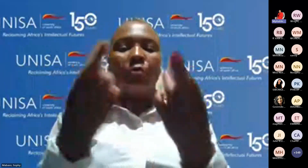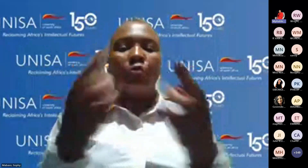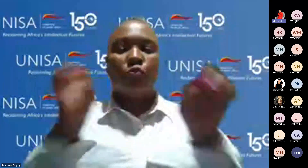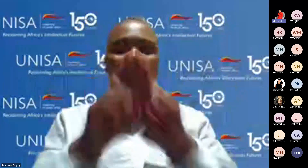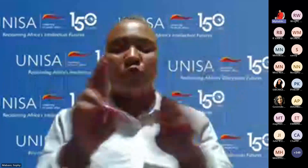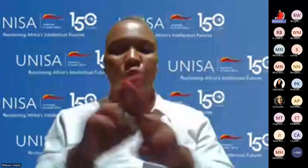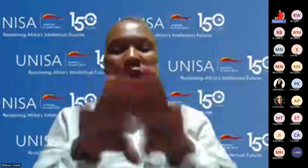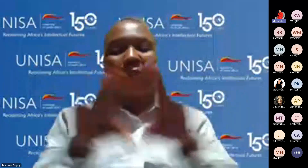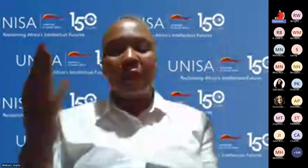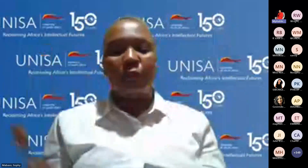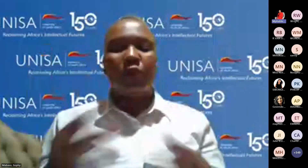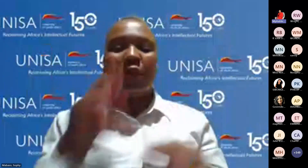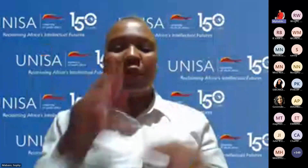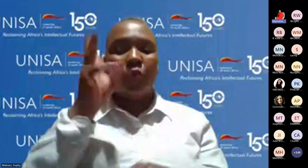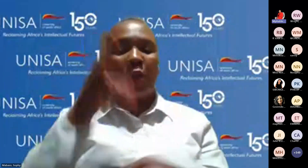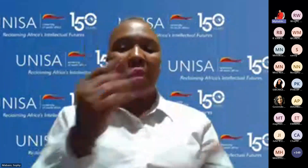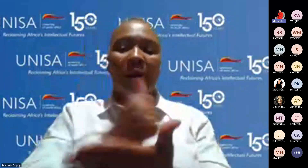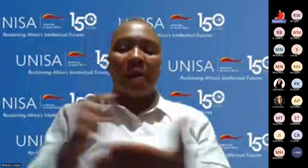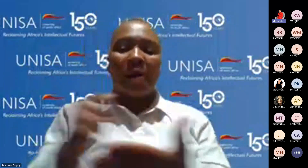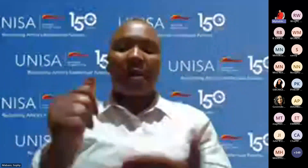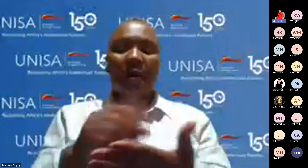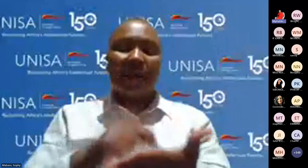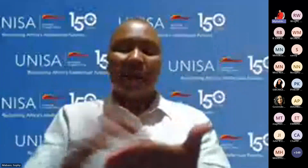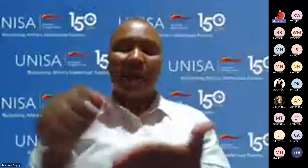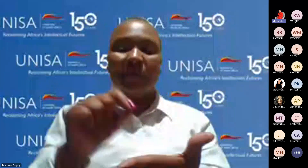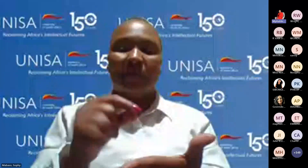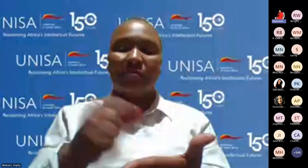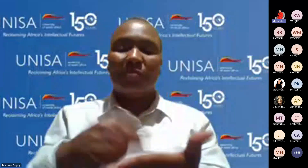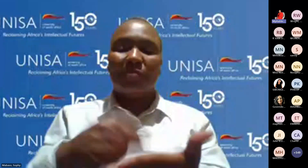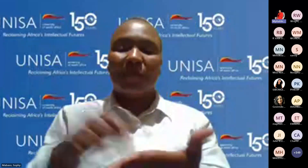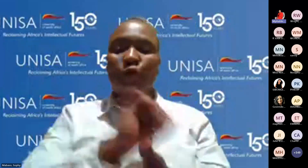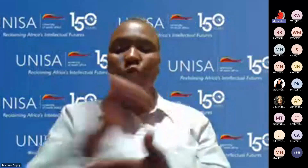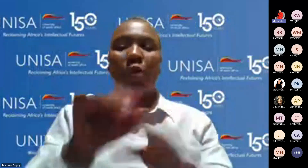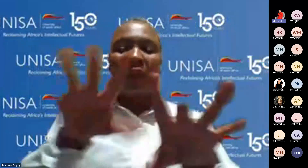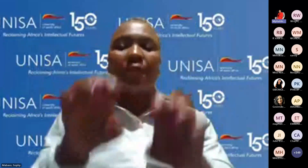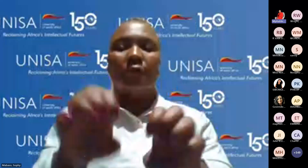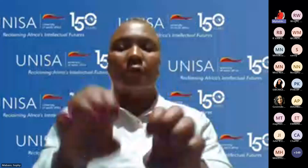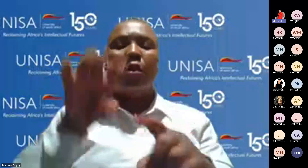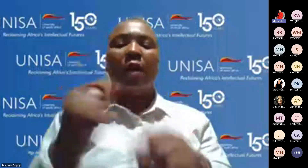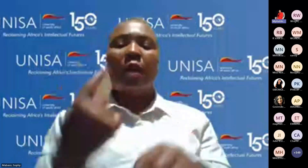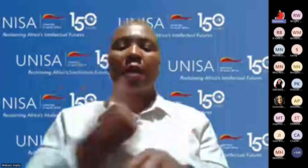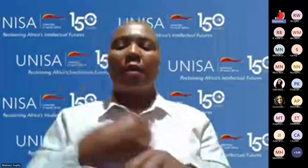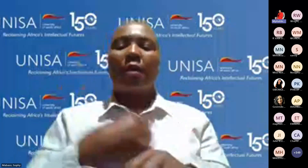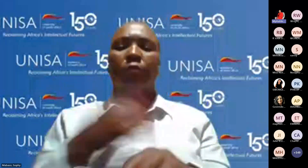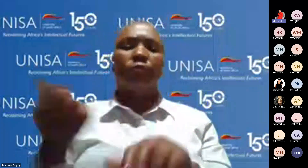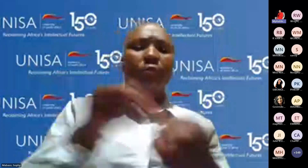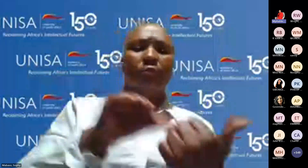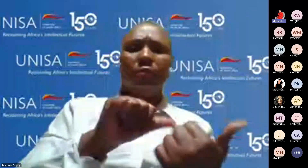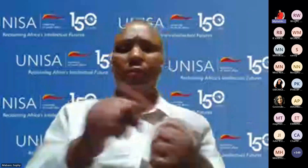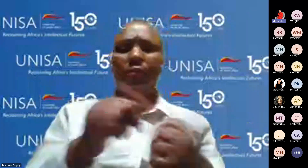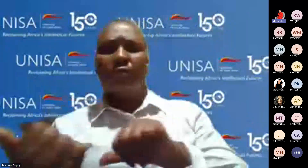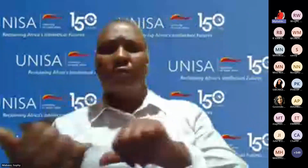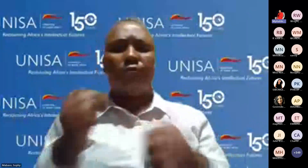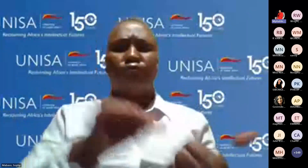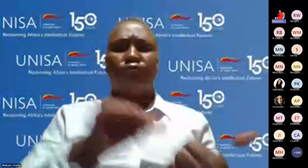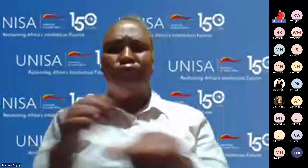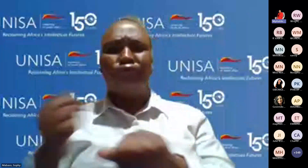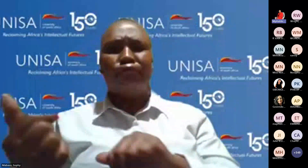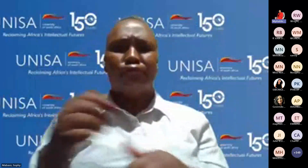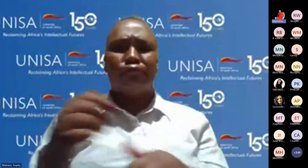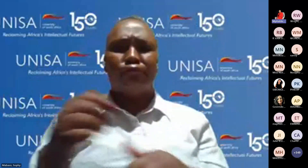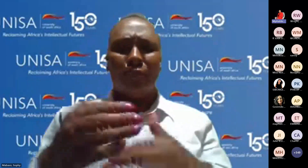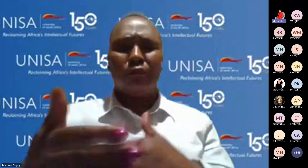the table where you are going to be writing exam, and then you will now find yourself going back and forth in the textbook trying to